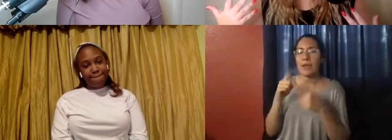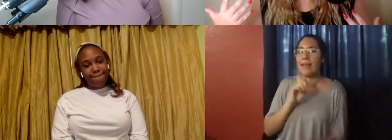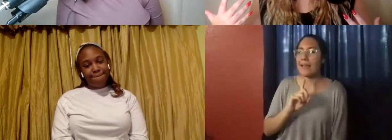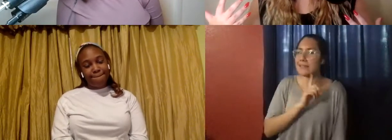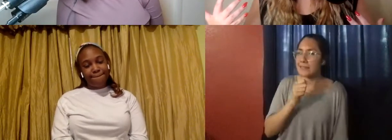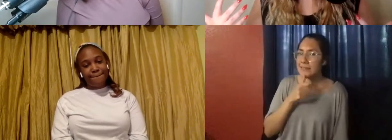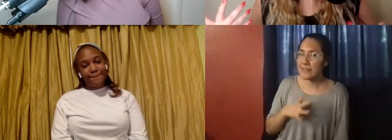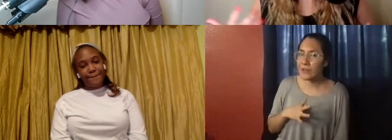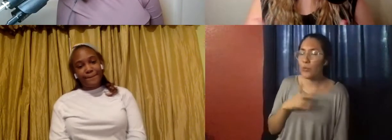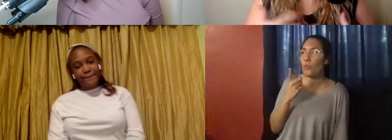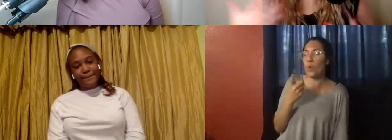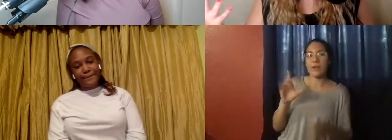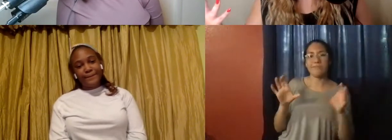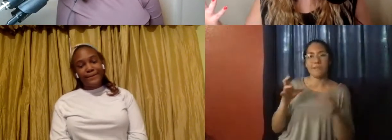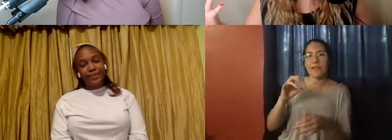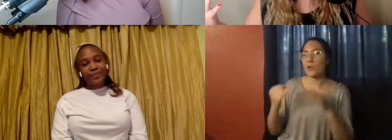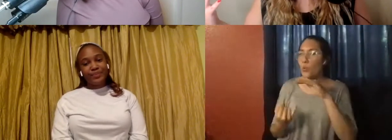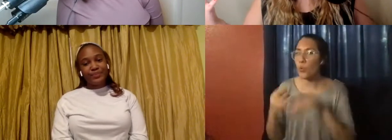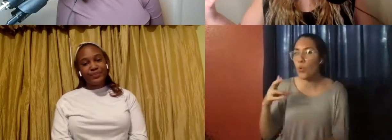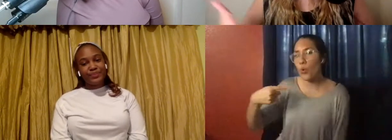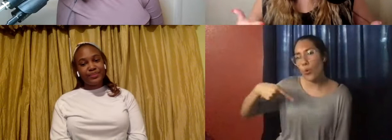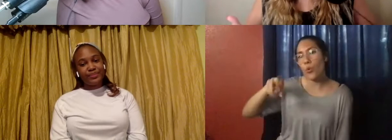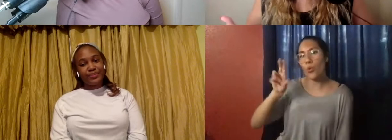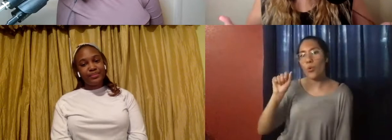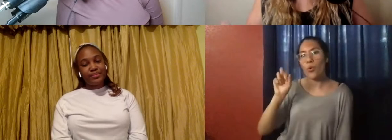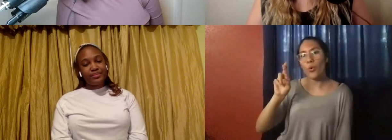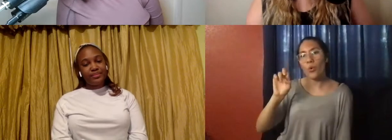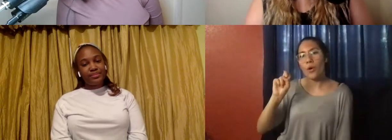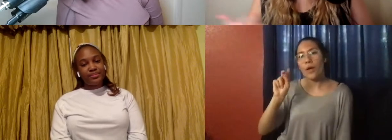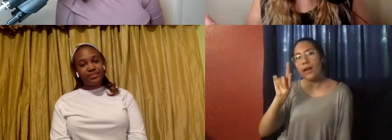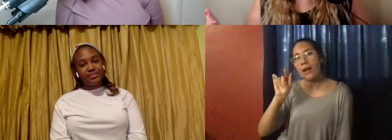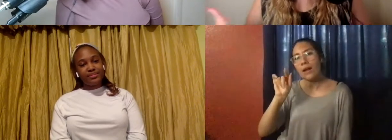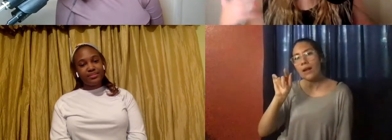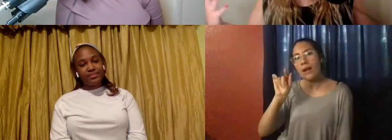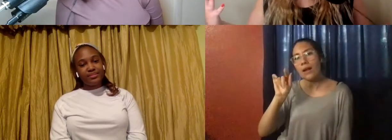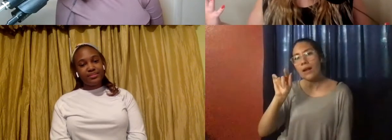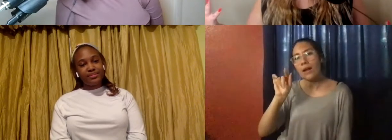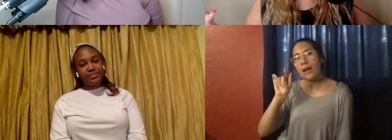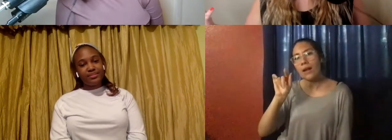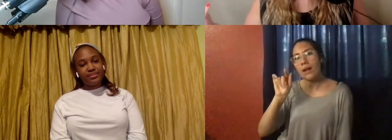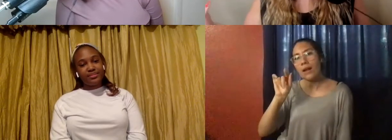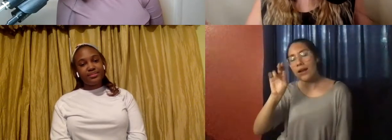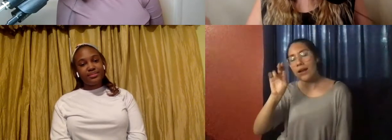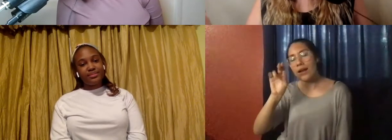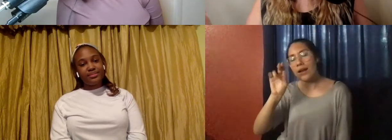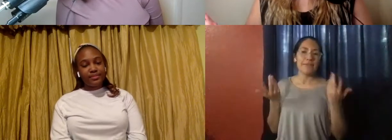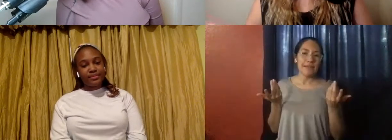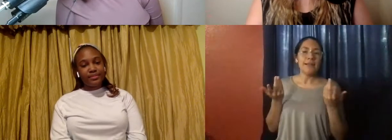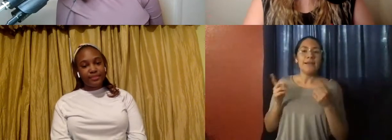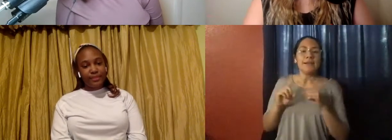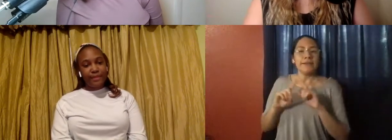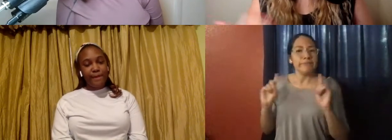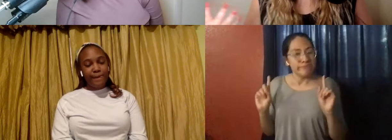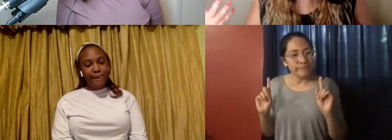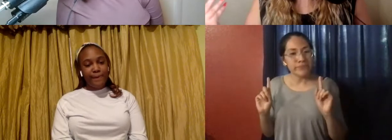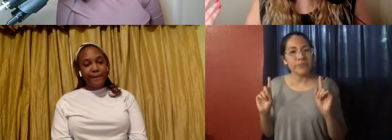in quarantine, but just trying to live my best groomed downstairs life. Body hair in general is what we're going to talk about. I just